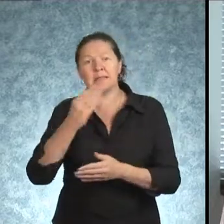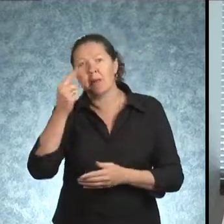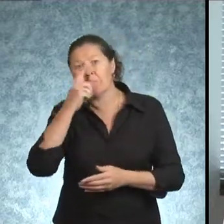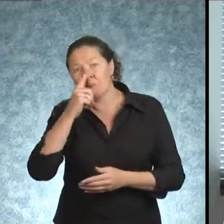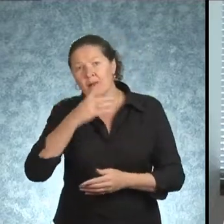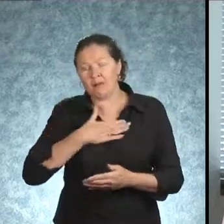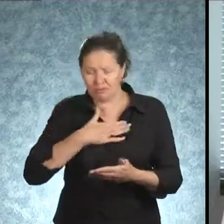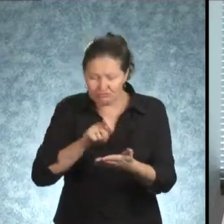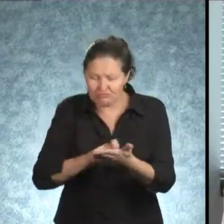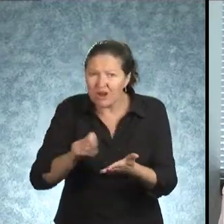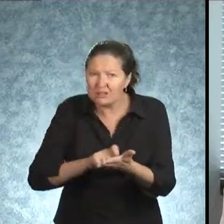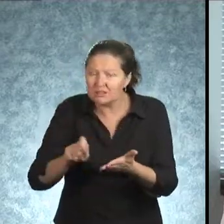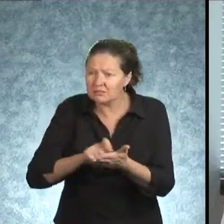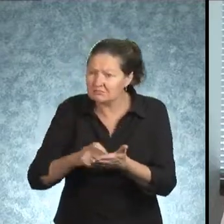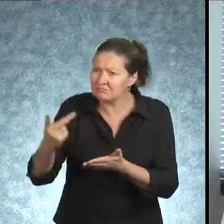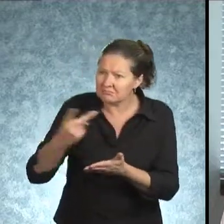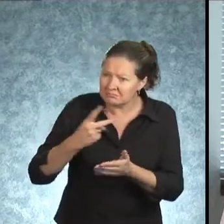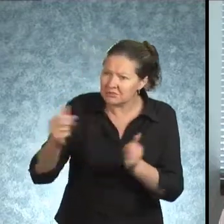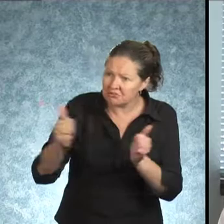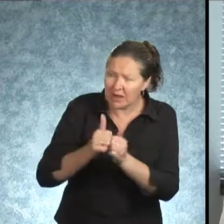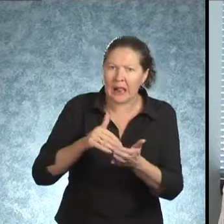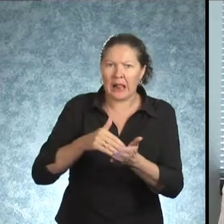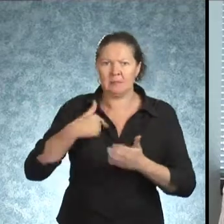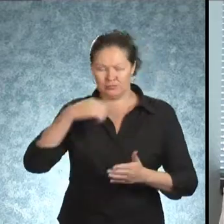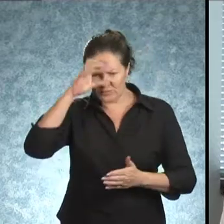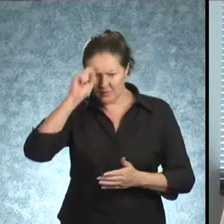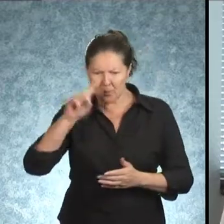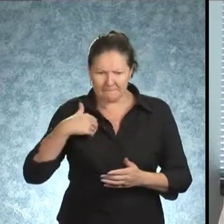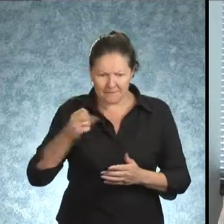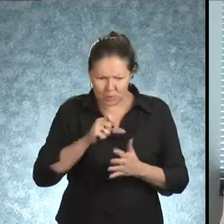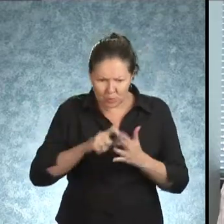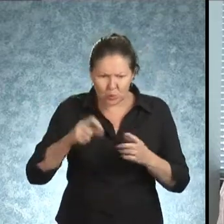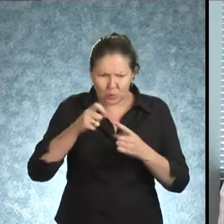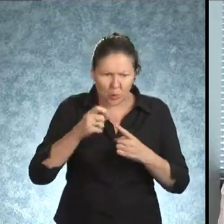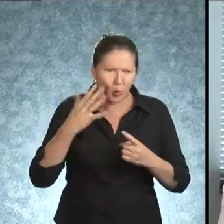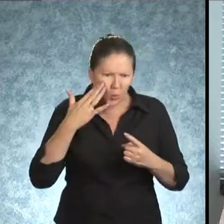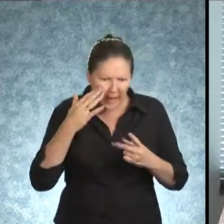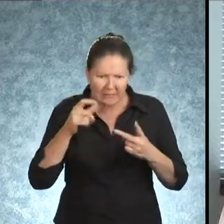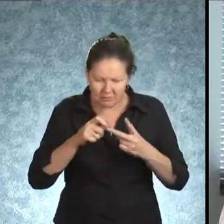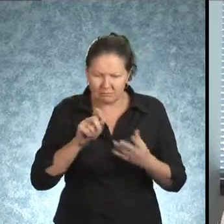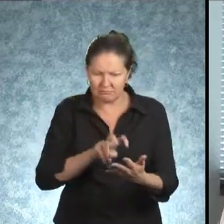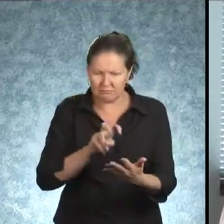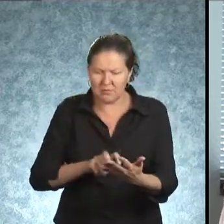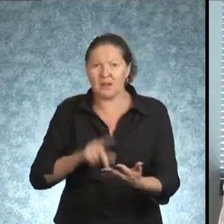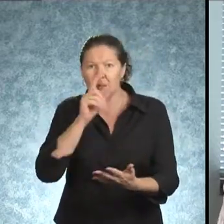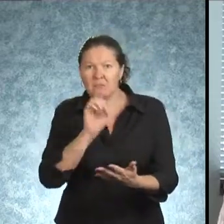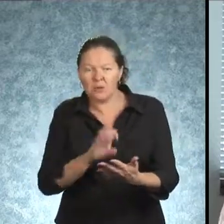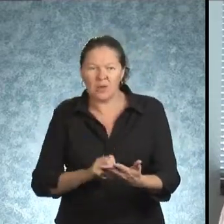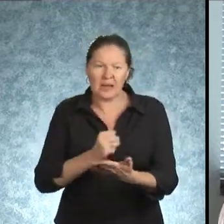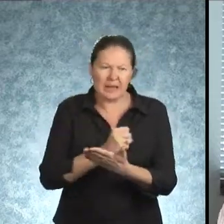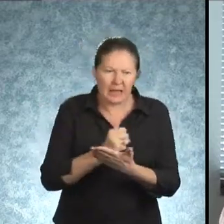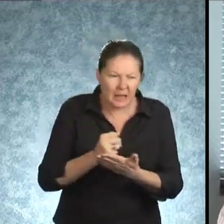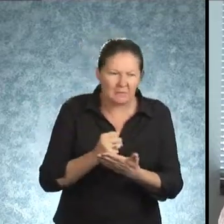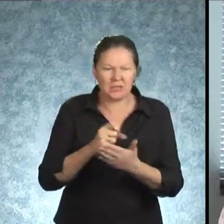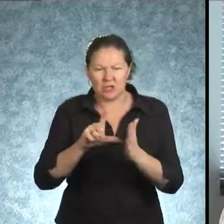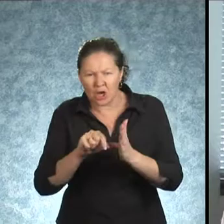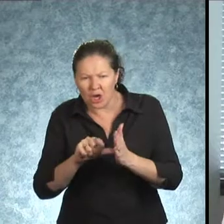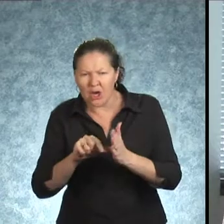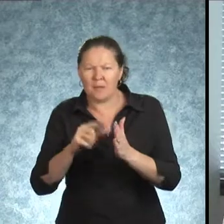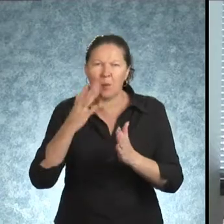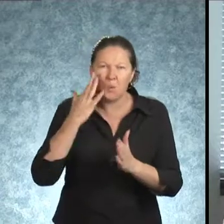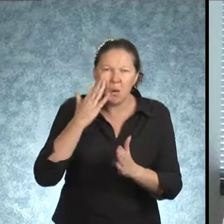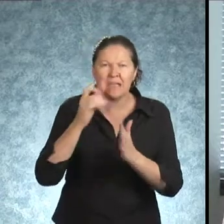write things down because it helps them to remember what they're supposed to do and when, and you can record numbers and dates